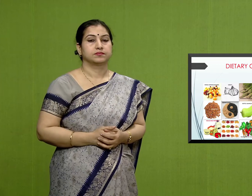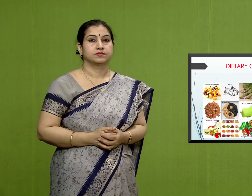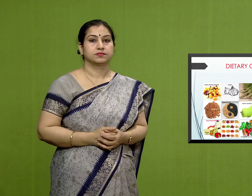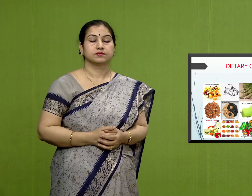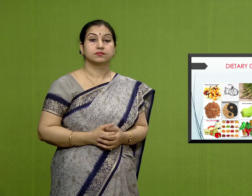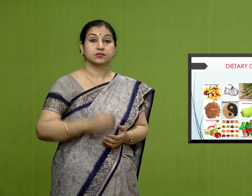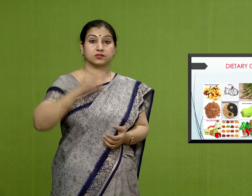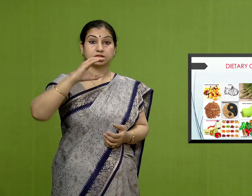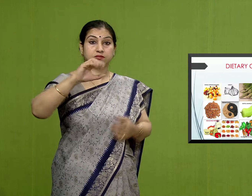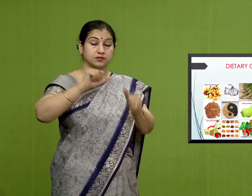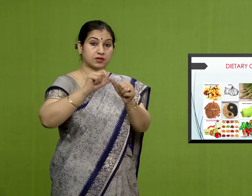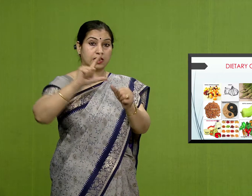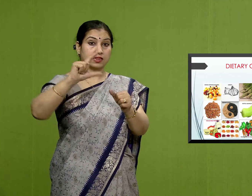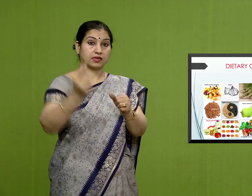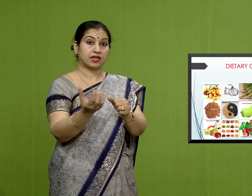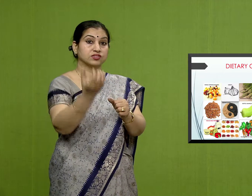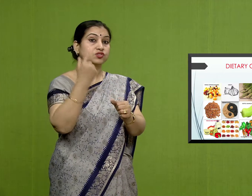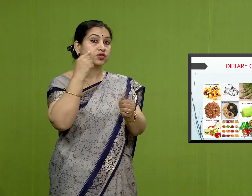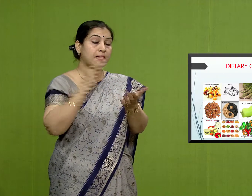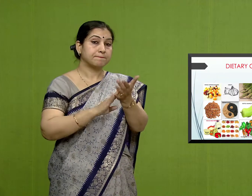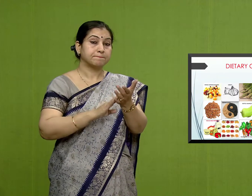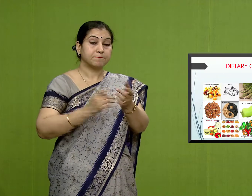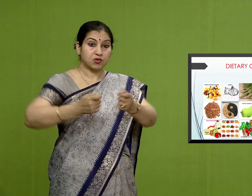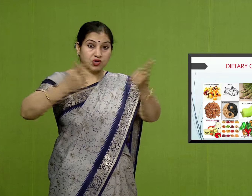Calcium rich foods like milk,